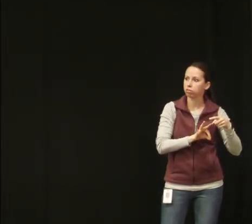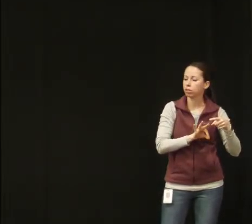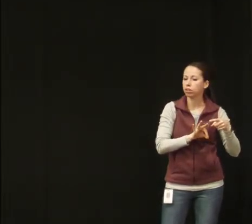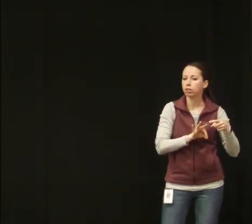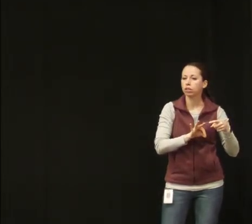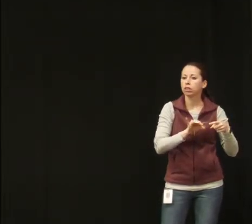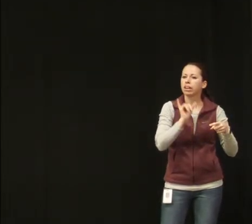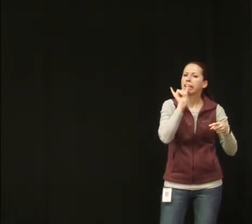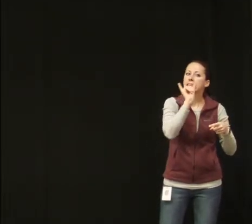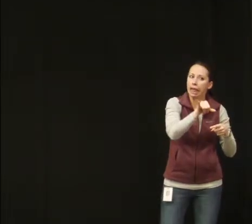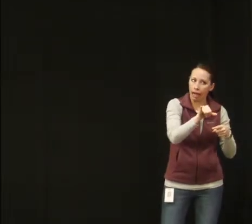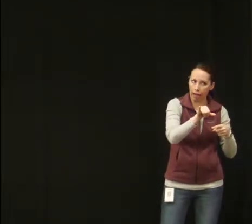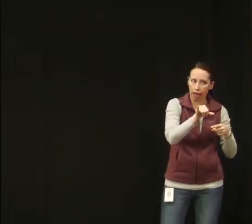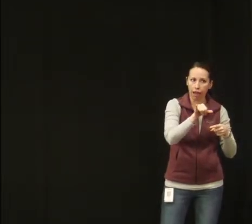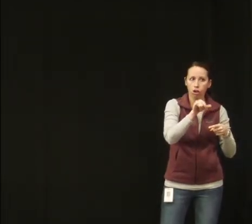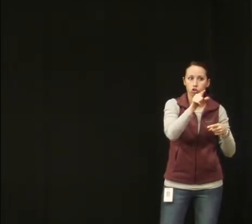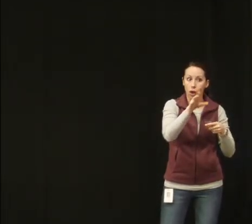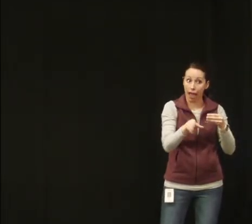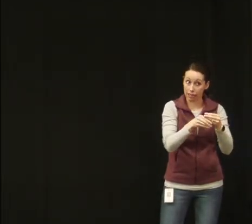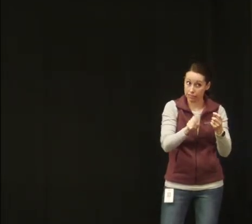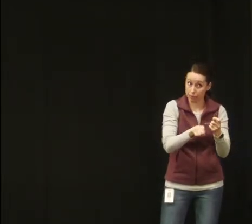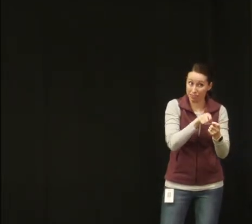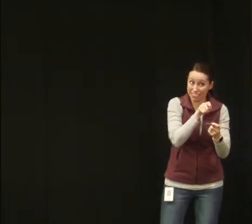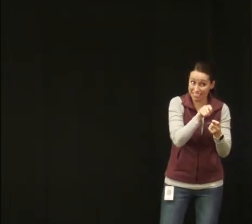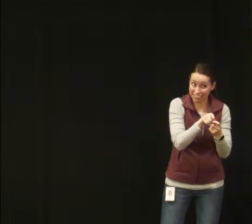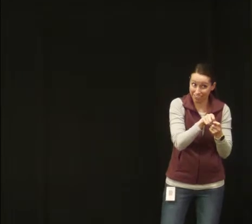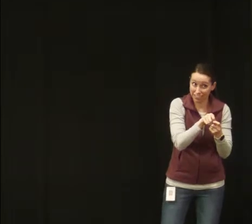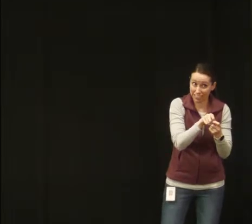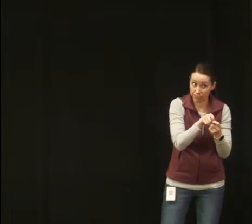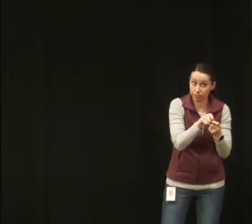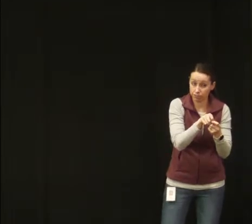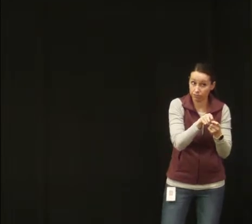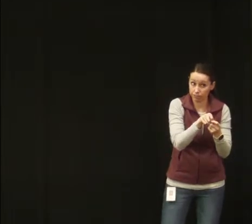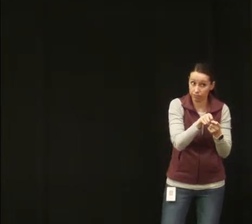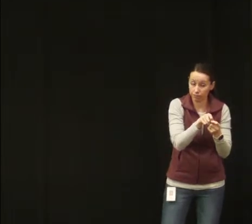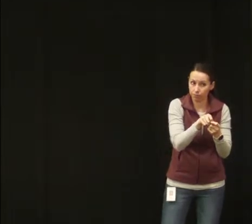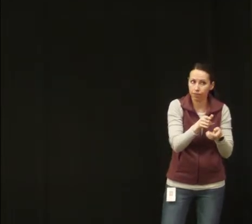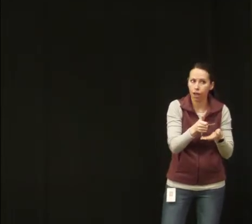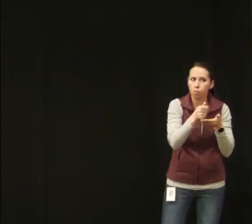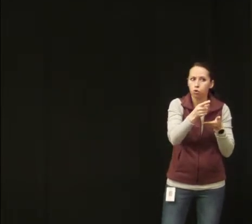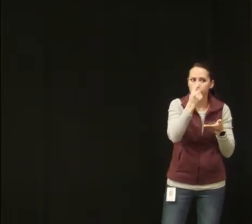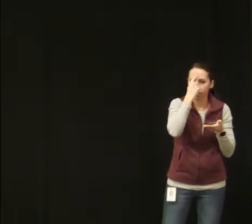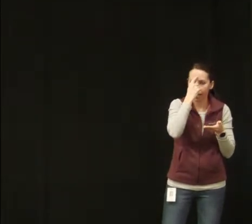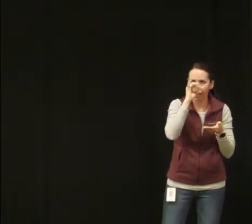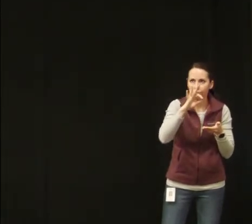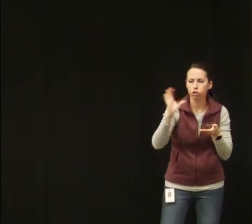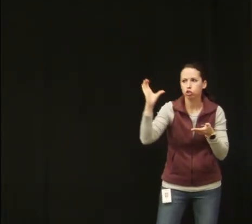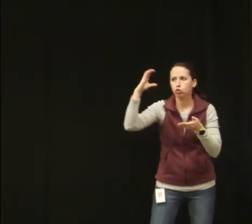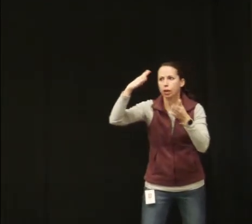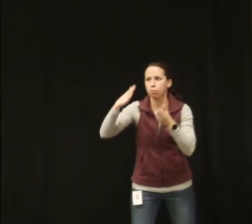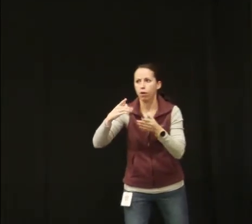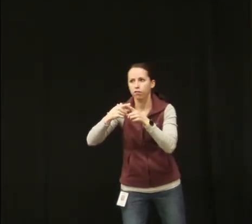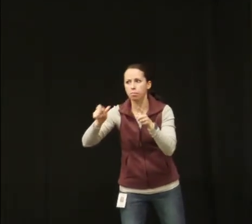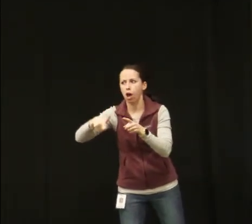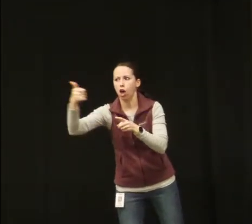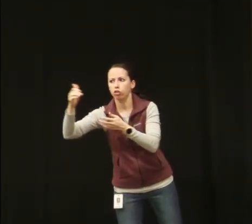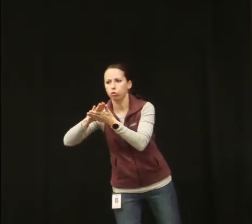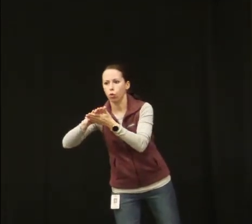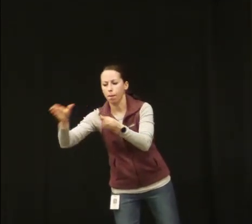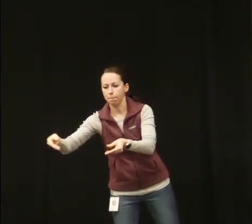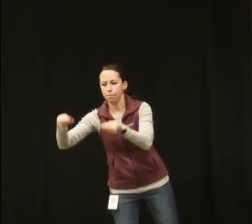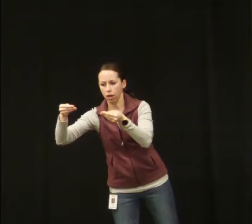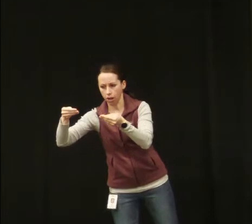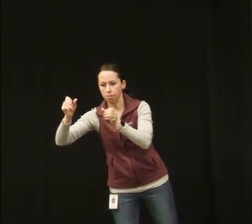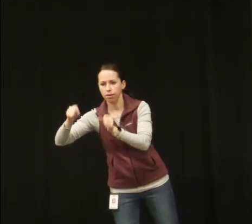so having that specificity Okay. will help you think about, if a stranger picked this up, could they implement